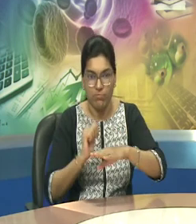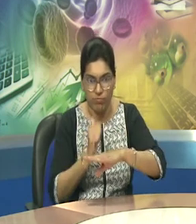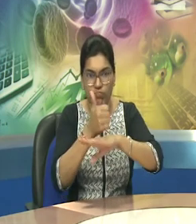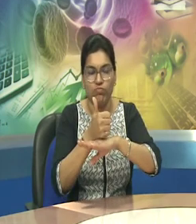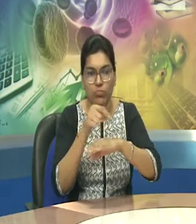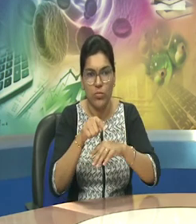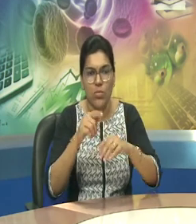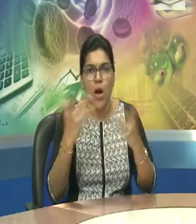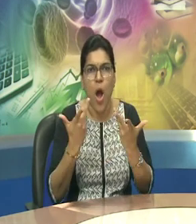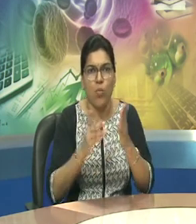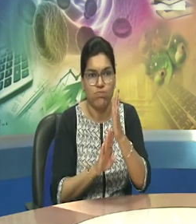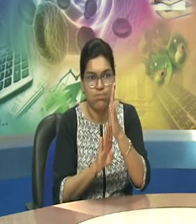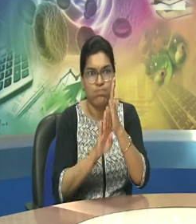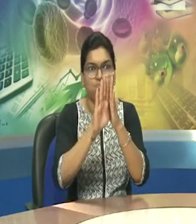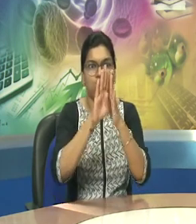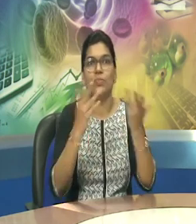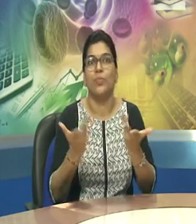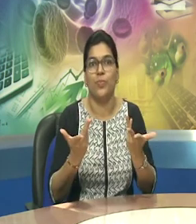growth and development.